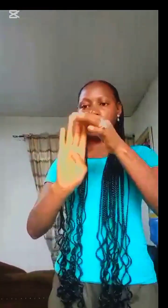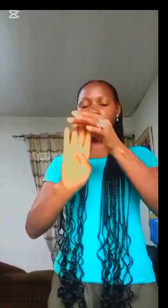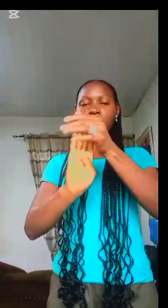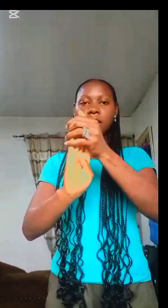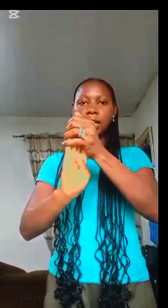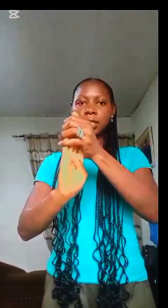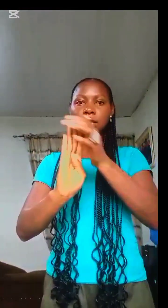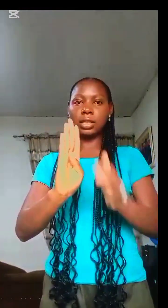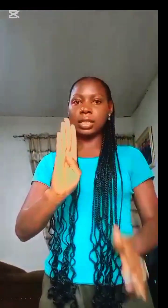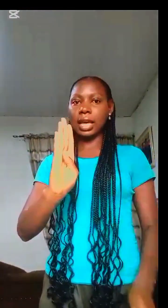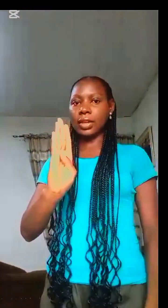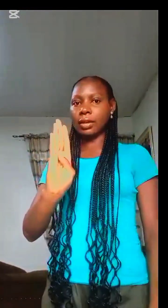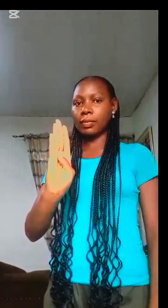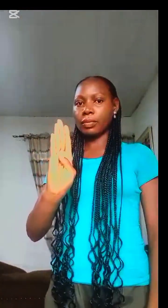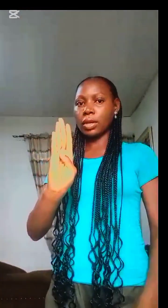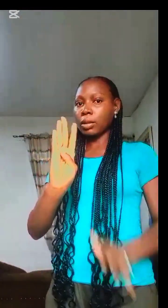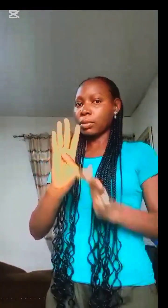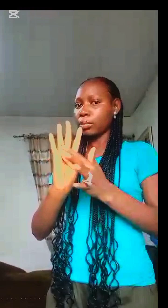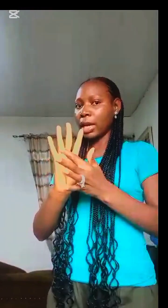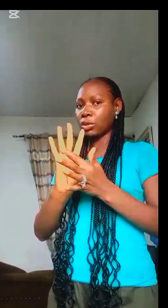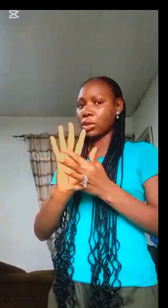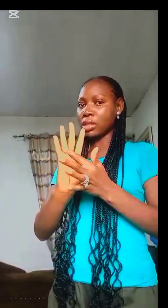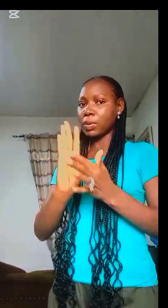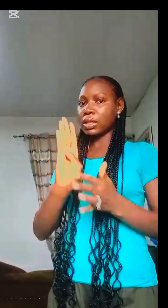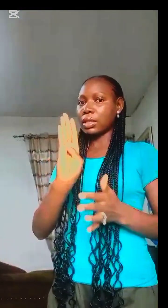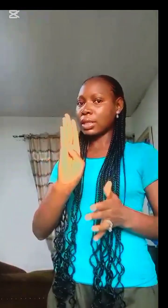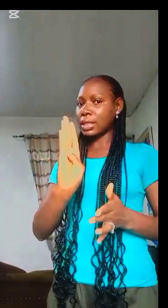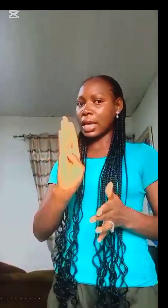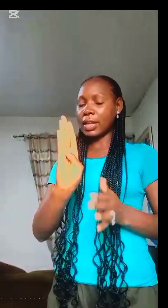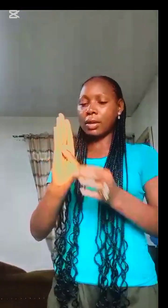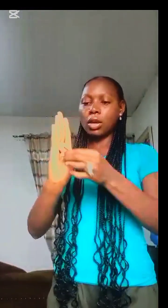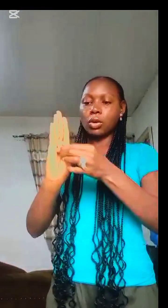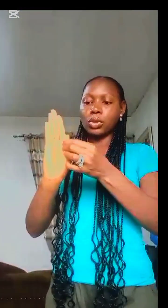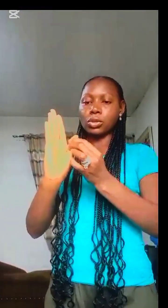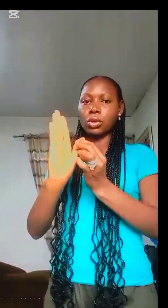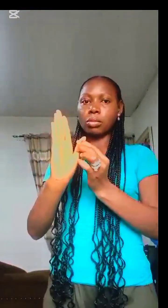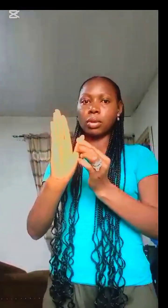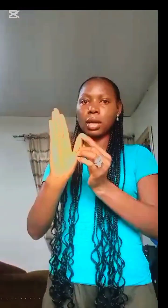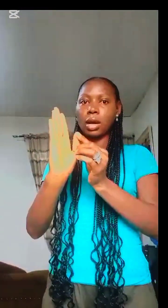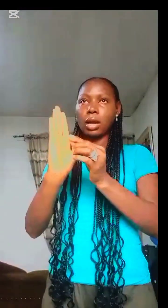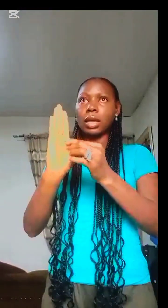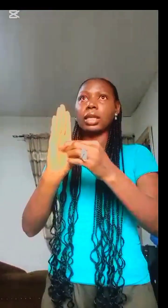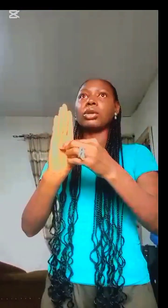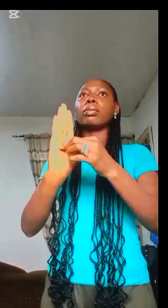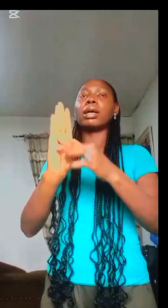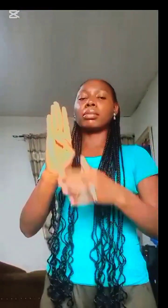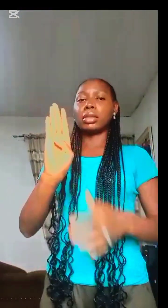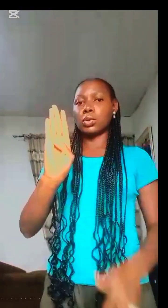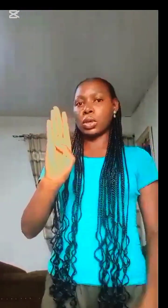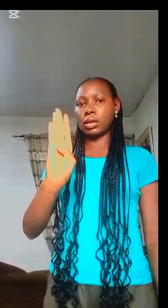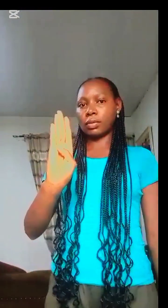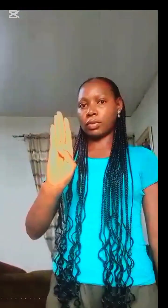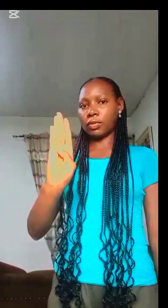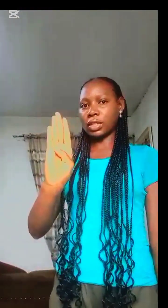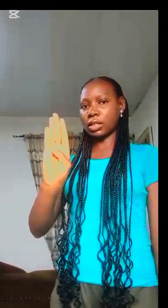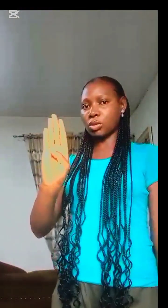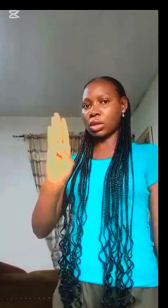four fingers together, mind you, no spacing, together with your thumb in your palm this way. Facing this way,